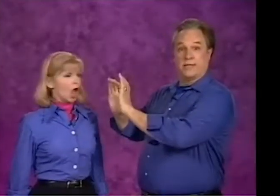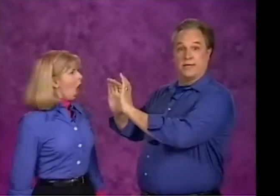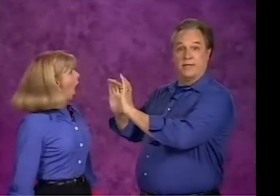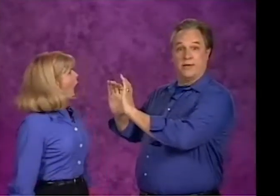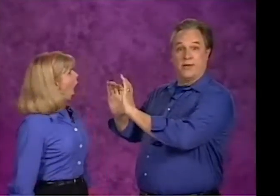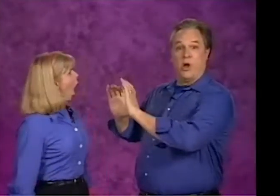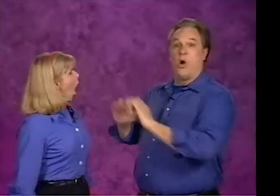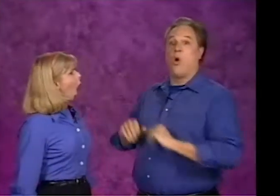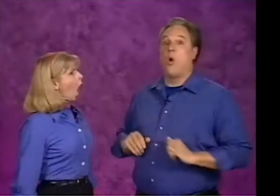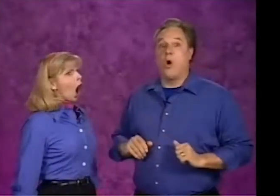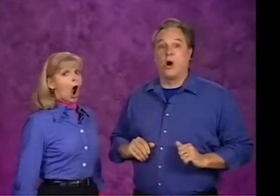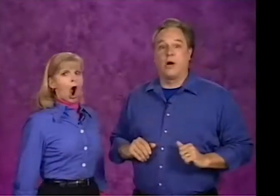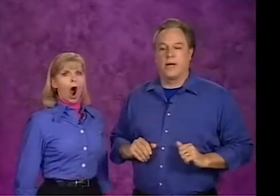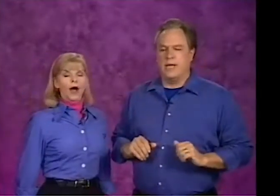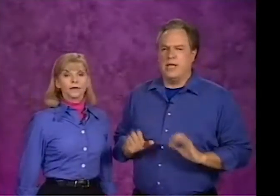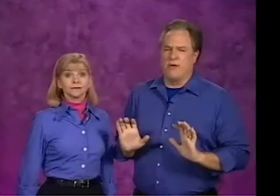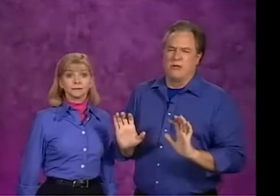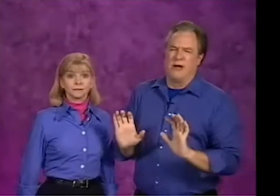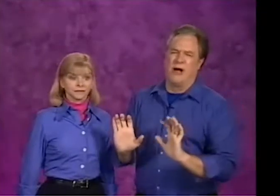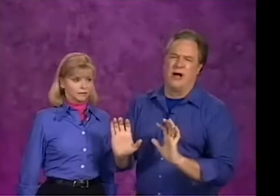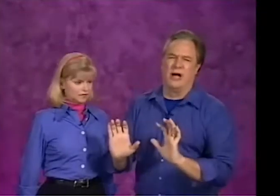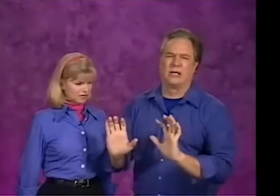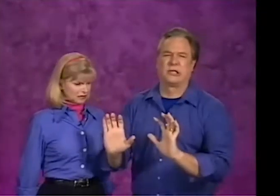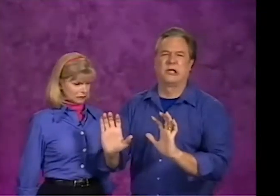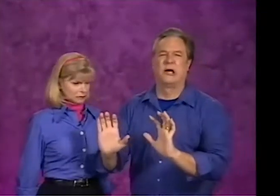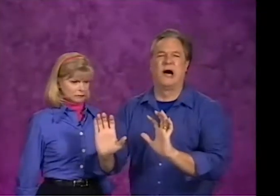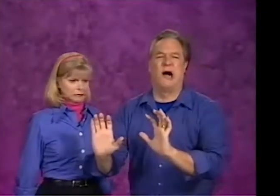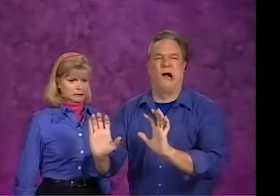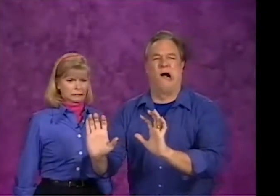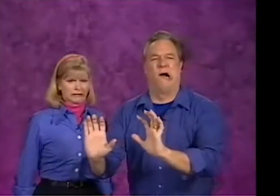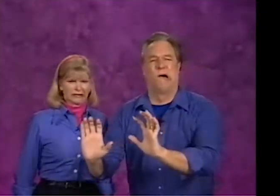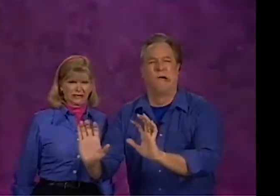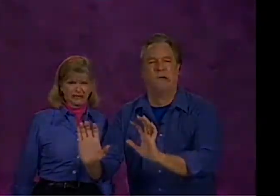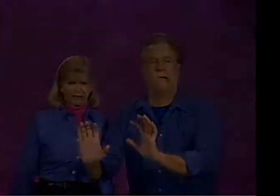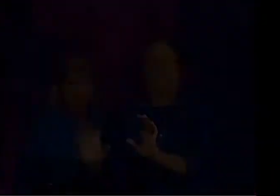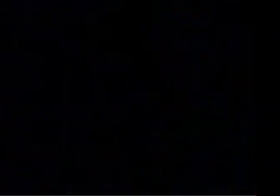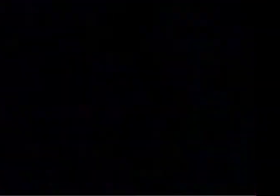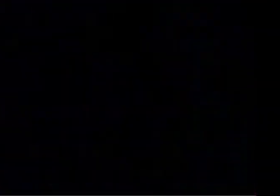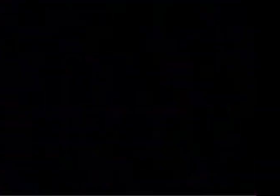person, or even a car!